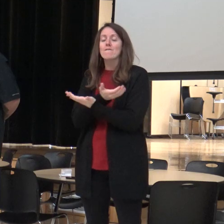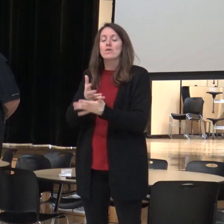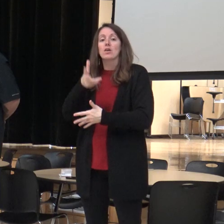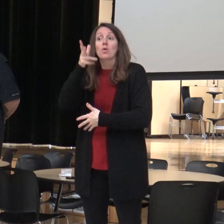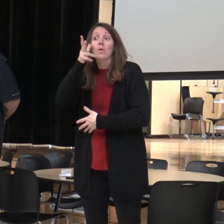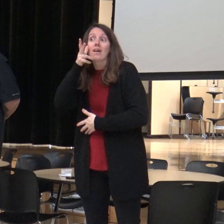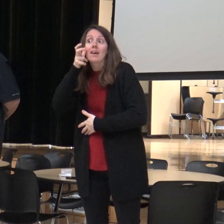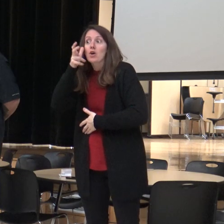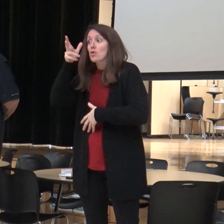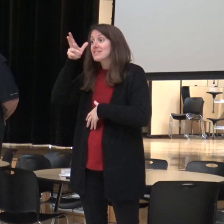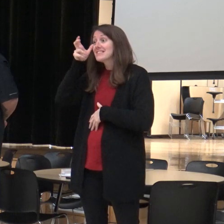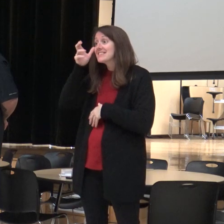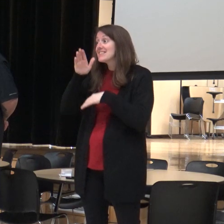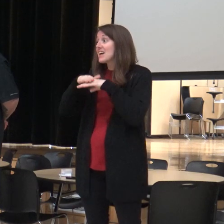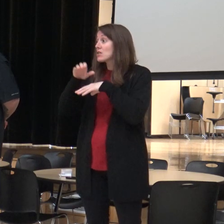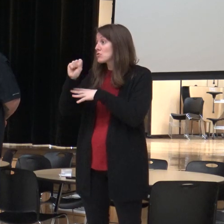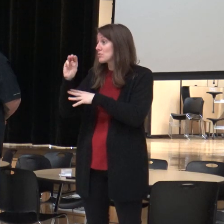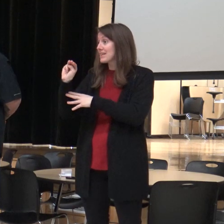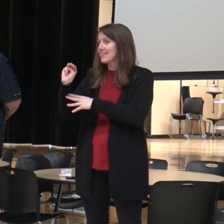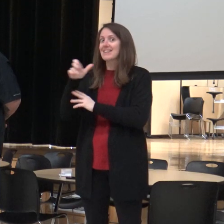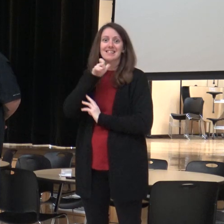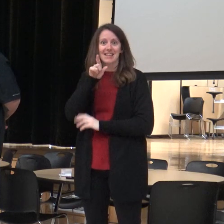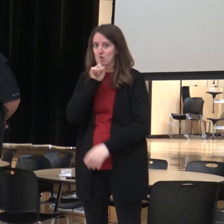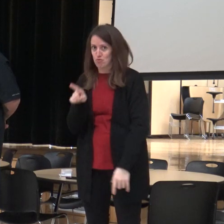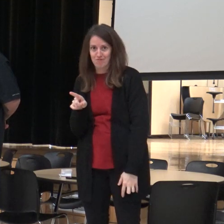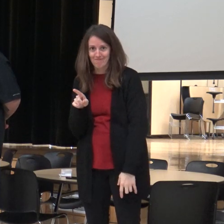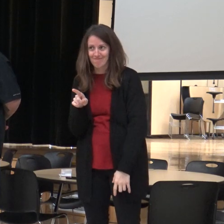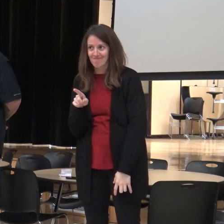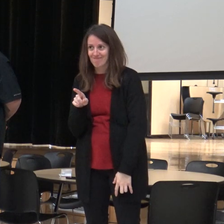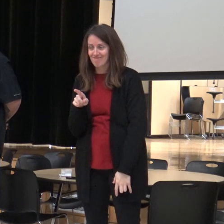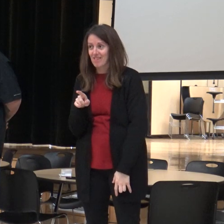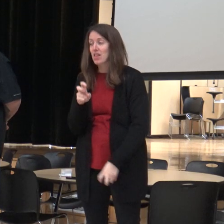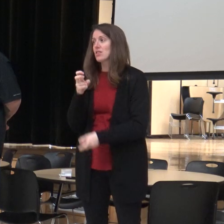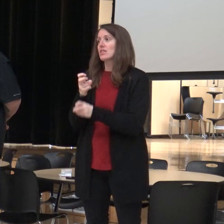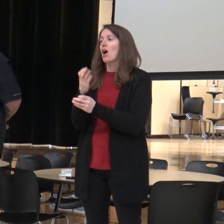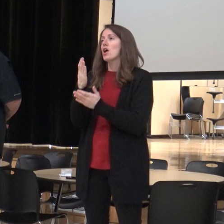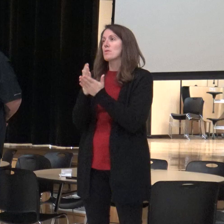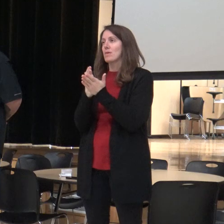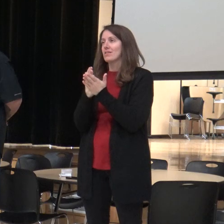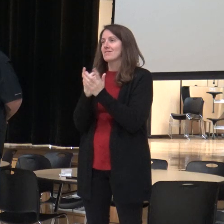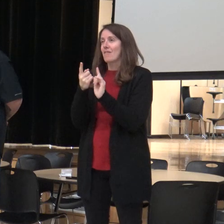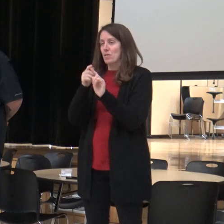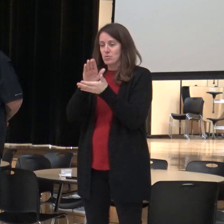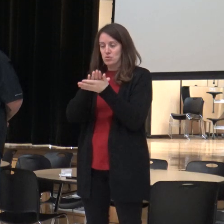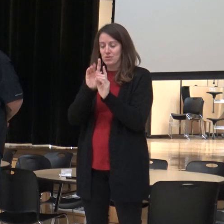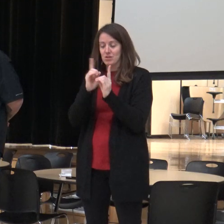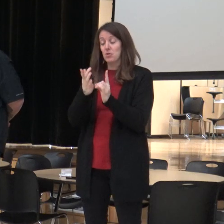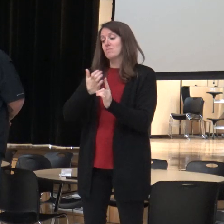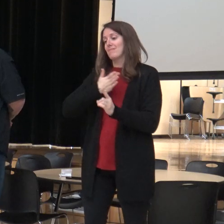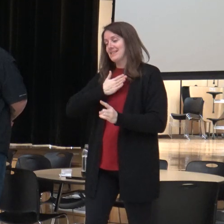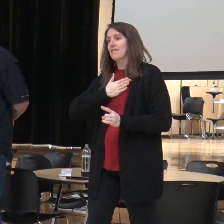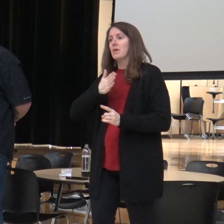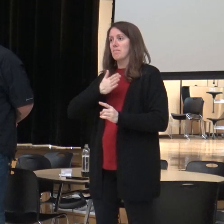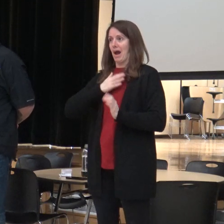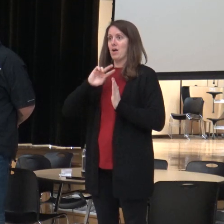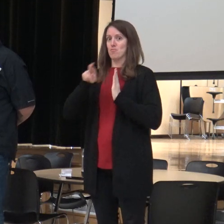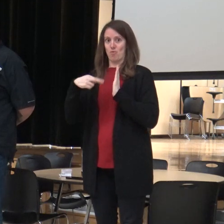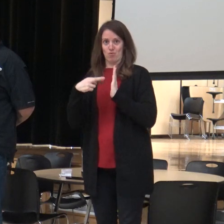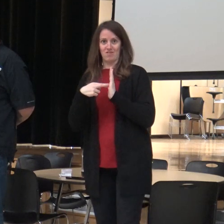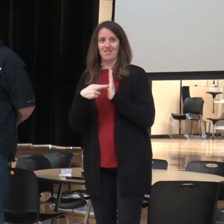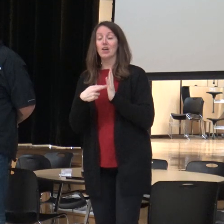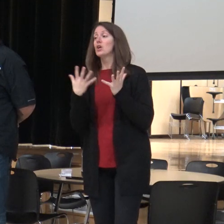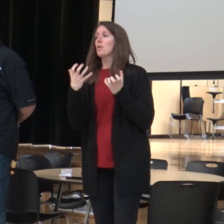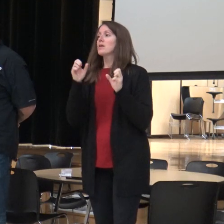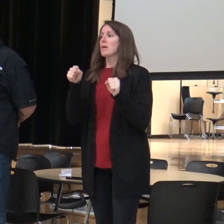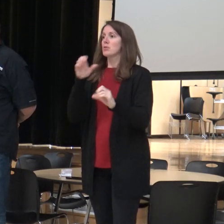true. The hard part when it comes from a school district, so I'll tell you about myself and my role, right, is you want to be able to communicate. You want